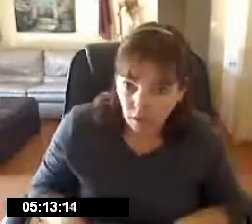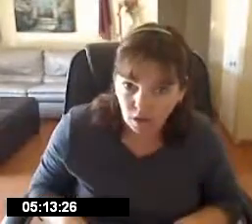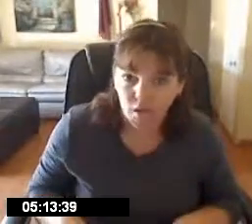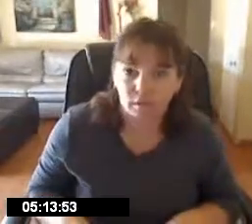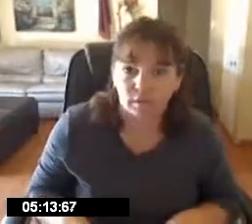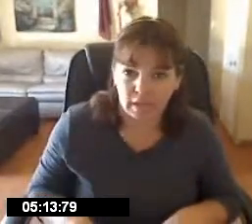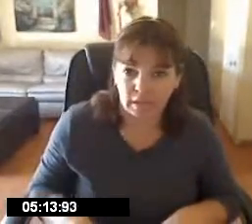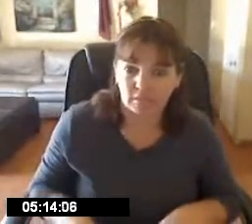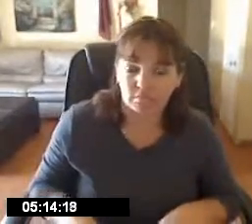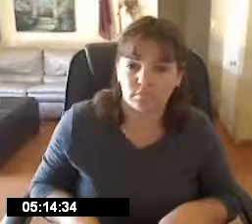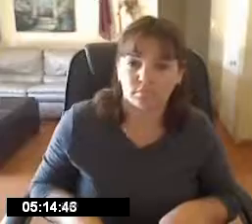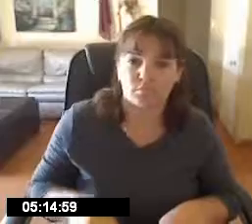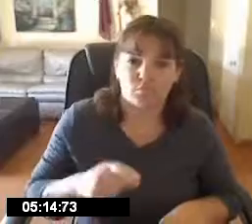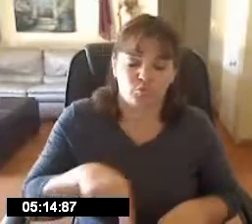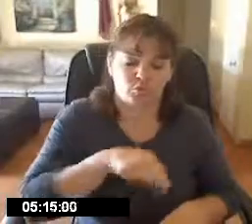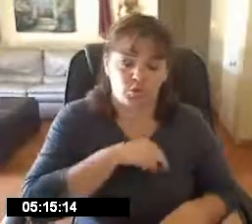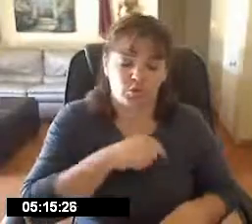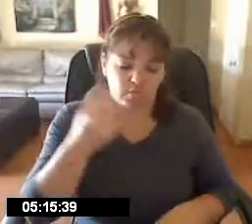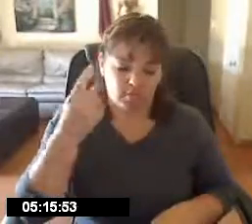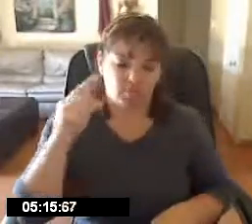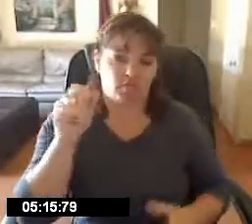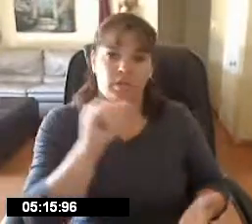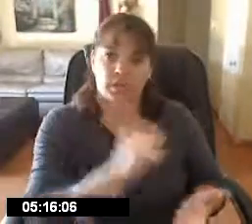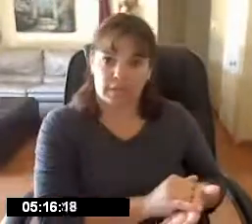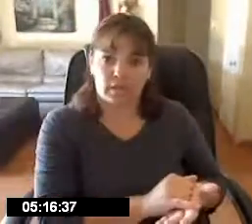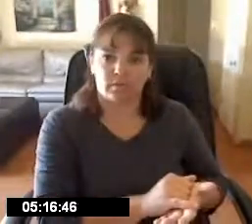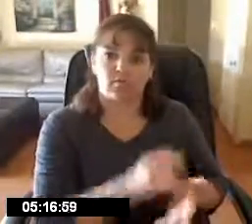for various settings and situations, and you want to make sure that